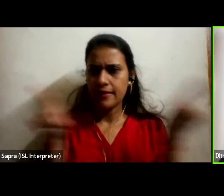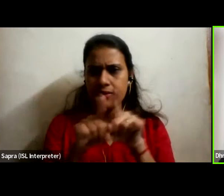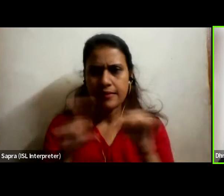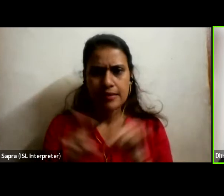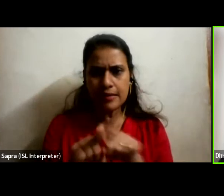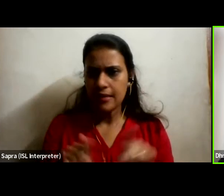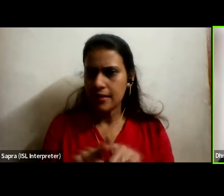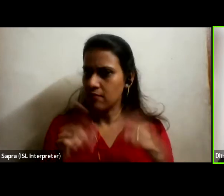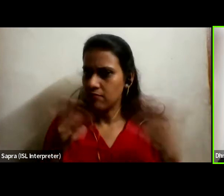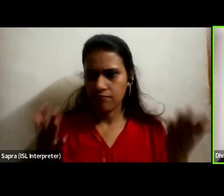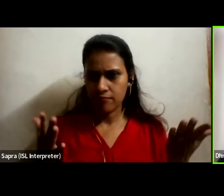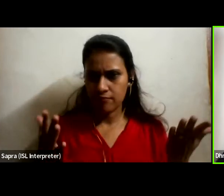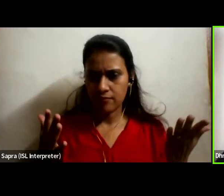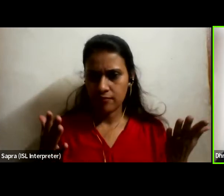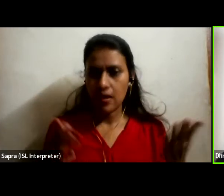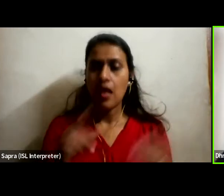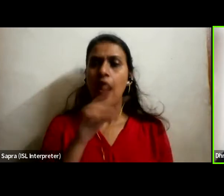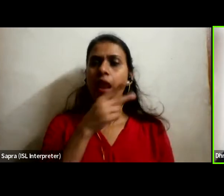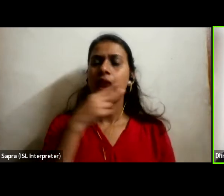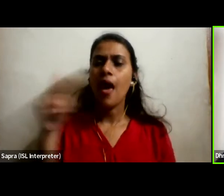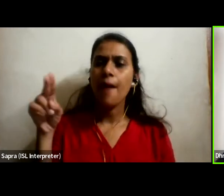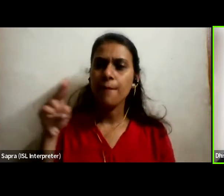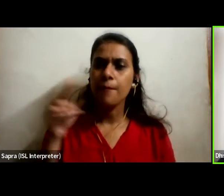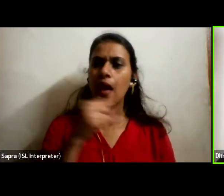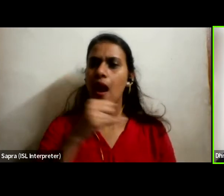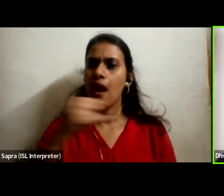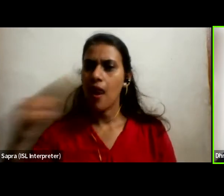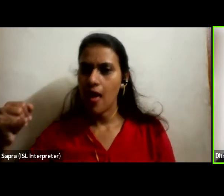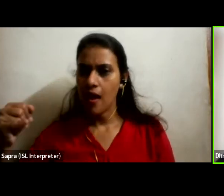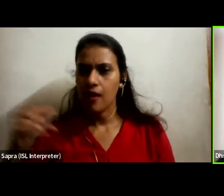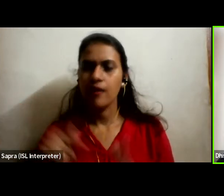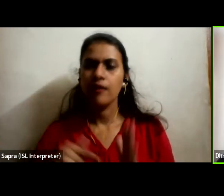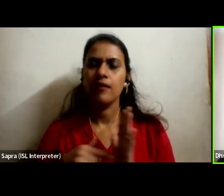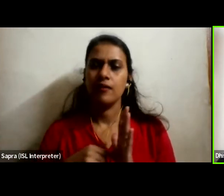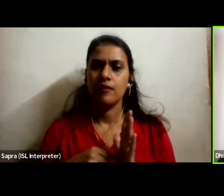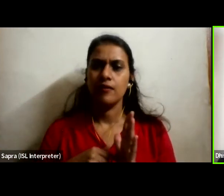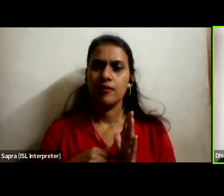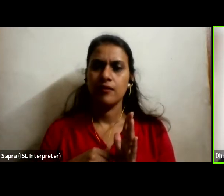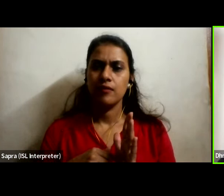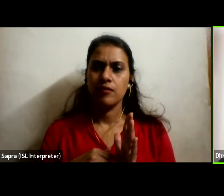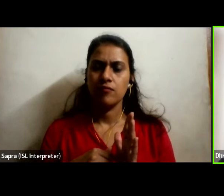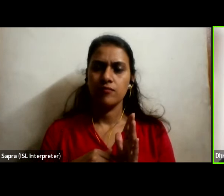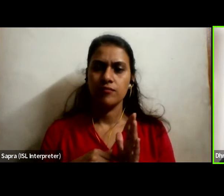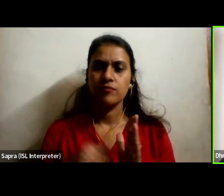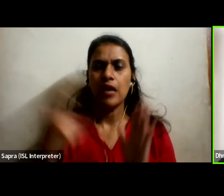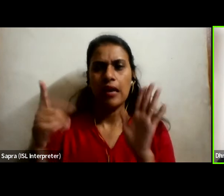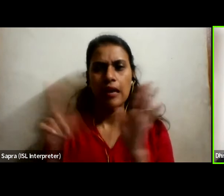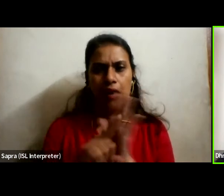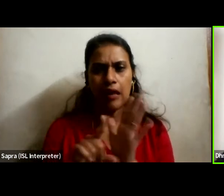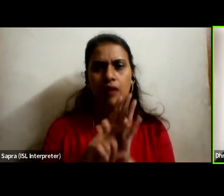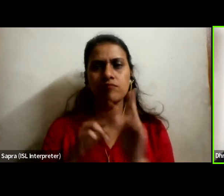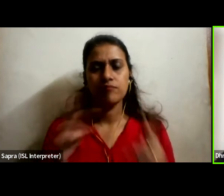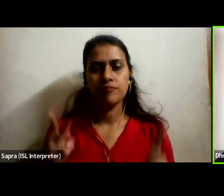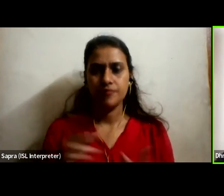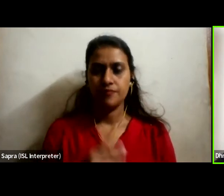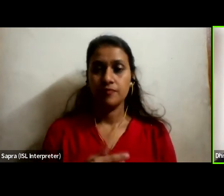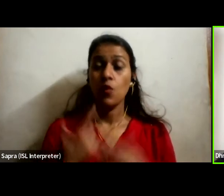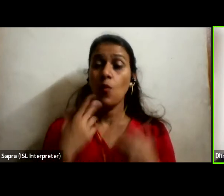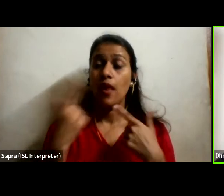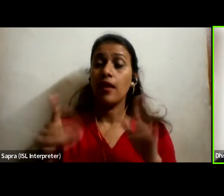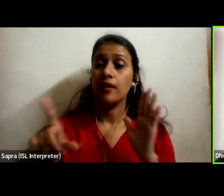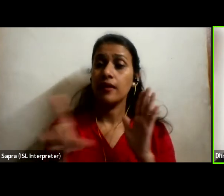what creates the underlying legislation, and so on and so forth. So regulatory harmonization